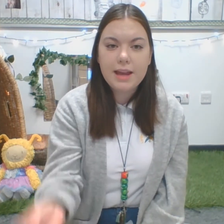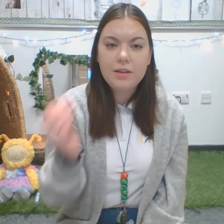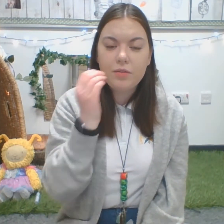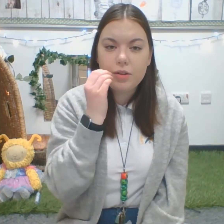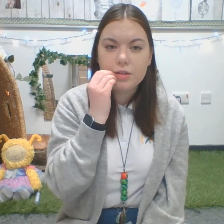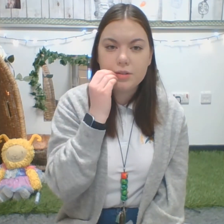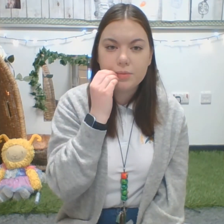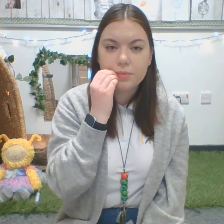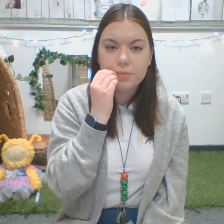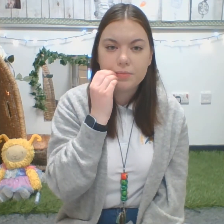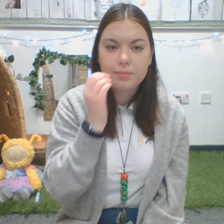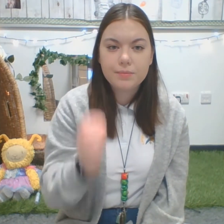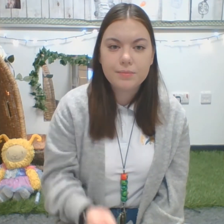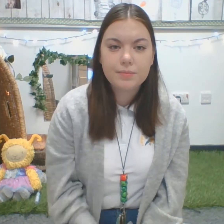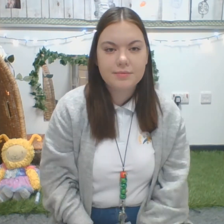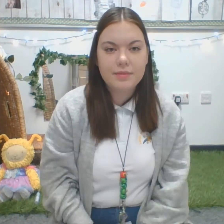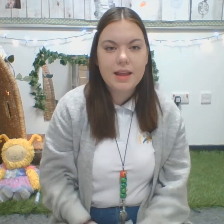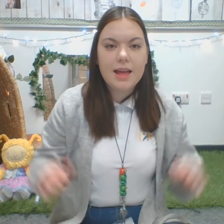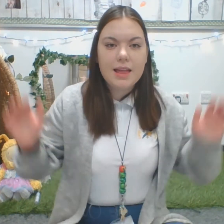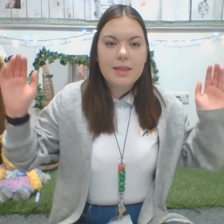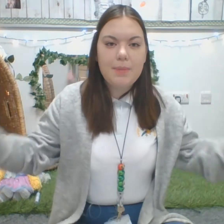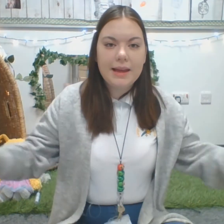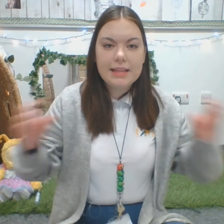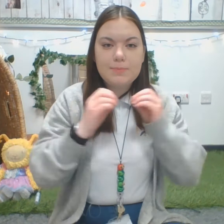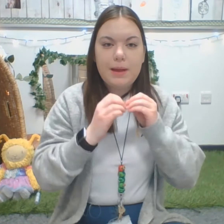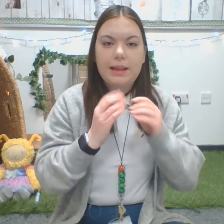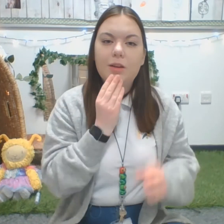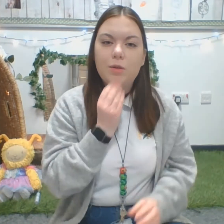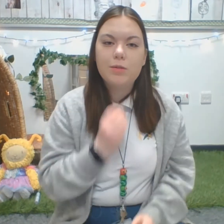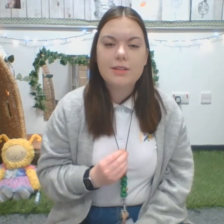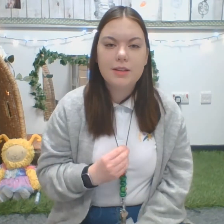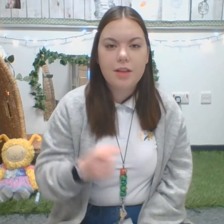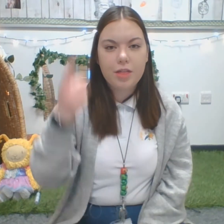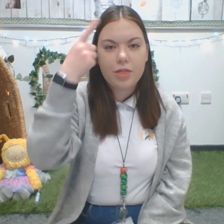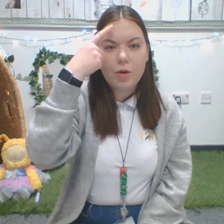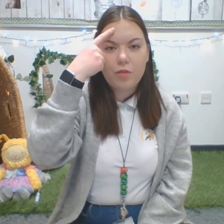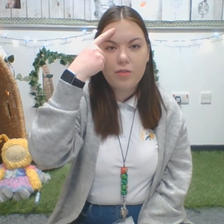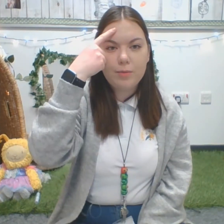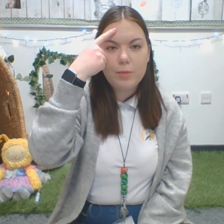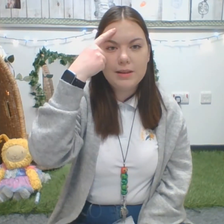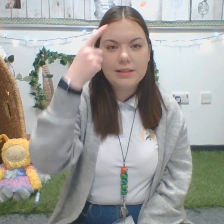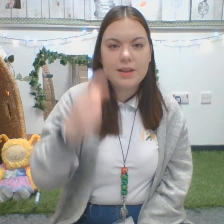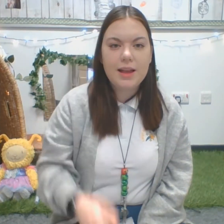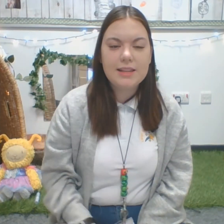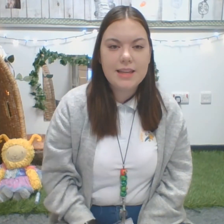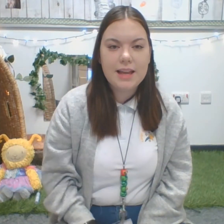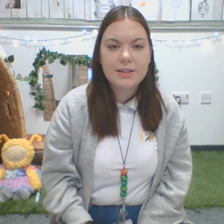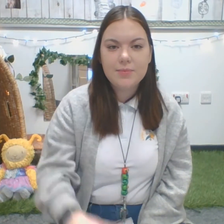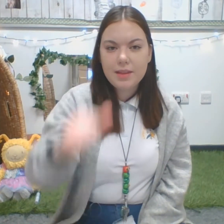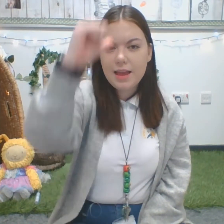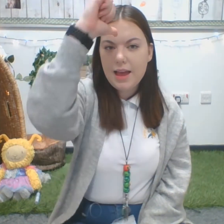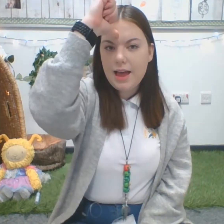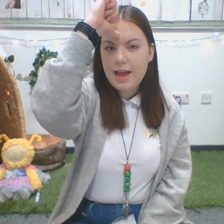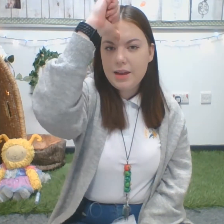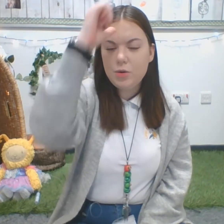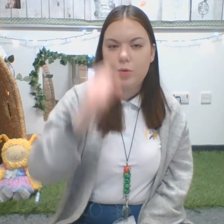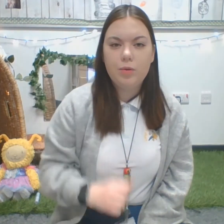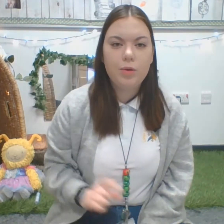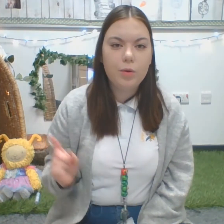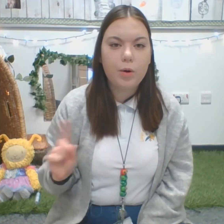food? The biggest billy goat thought for a moment and said, I know what we